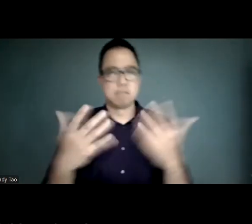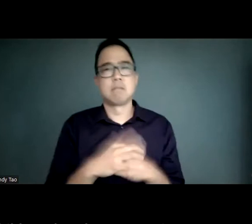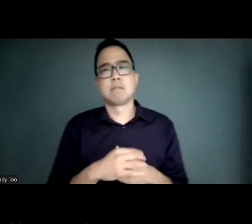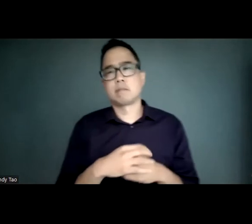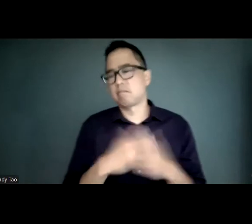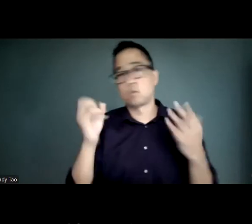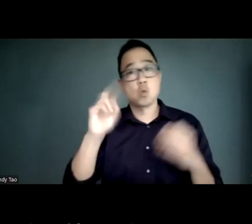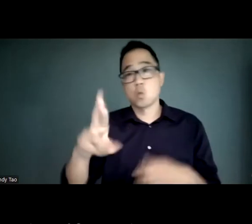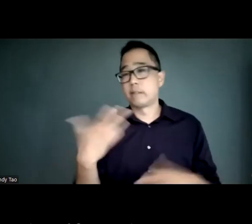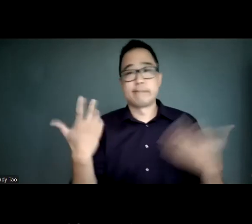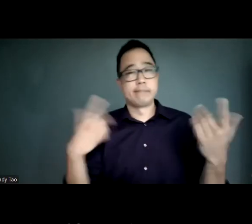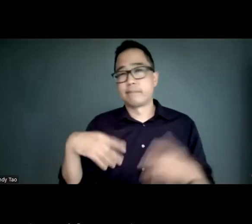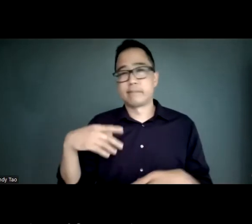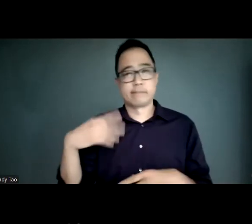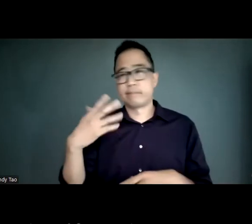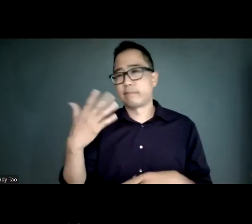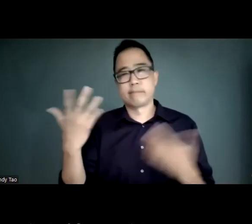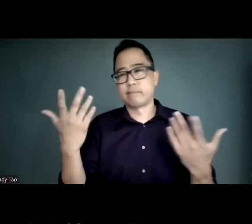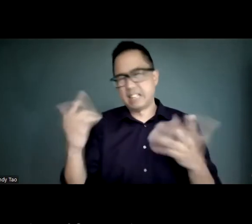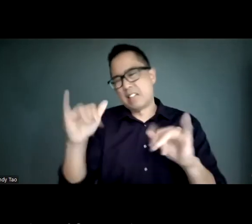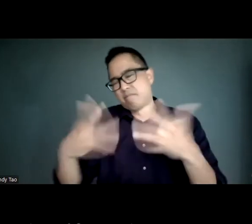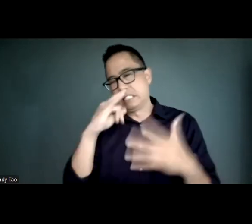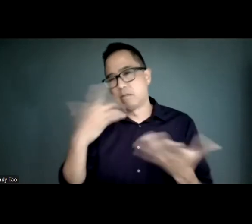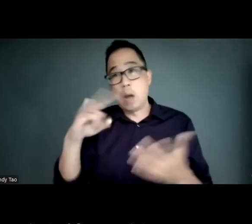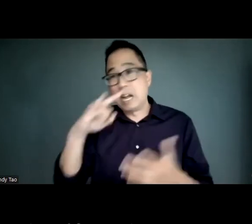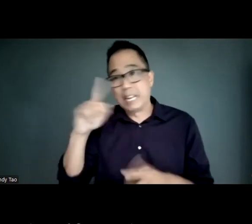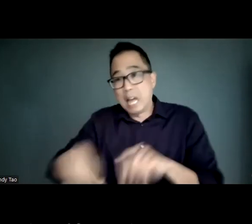they're wearing masks and their parents and other adults around them are not.